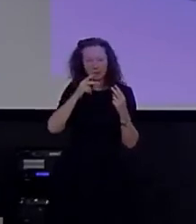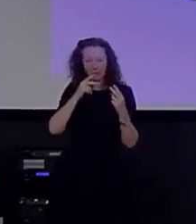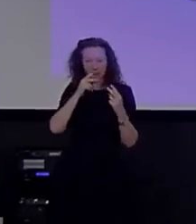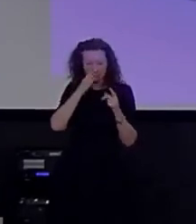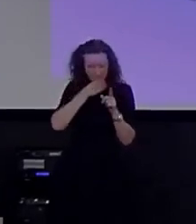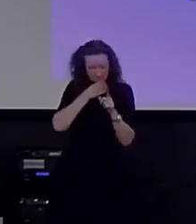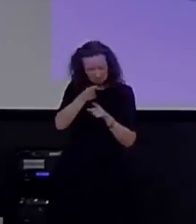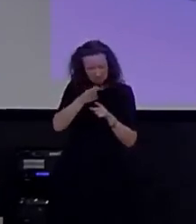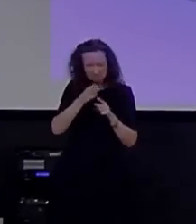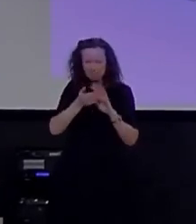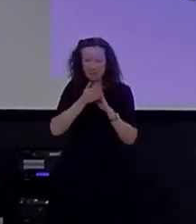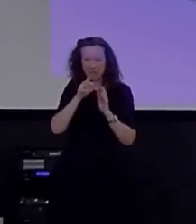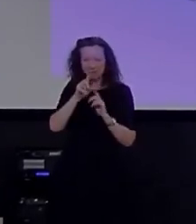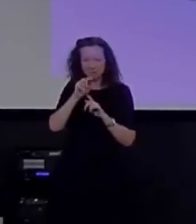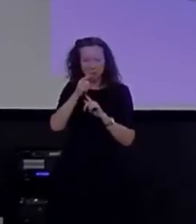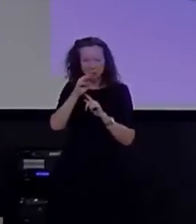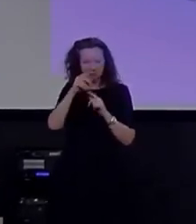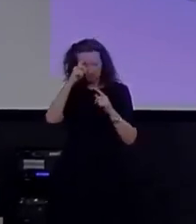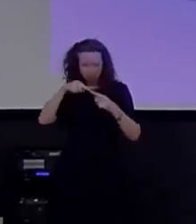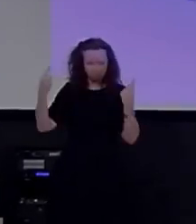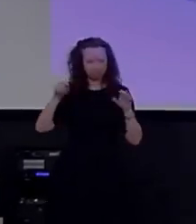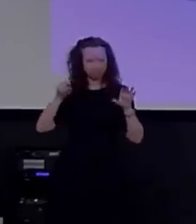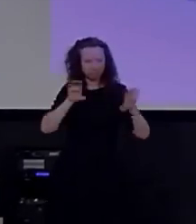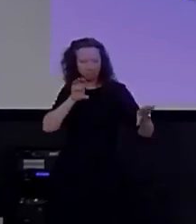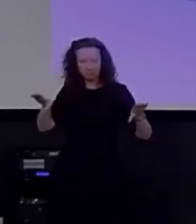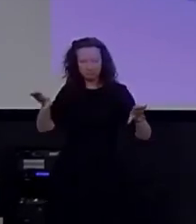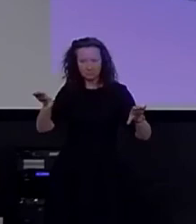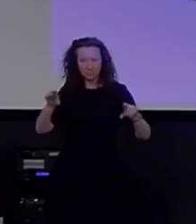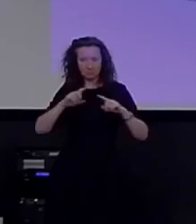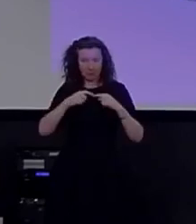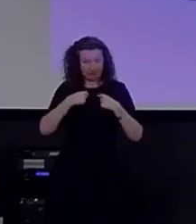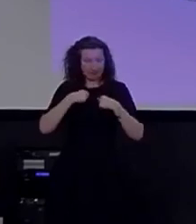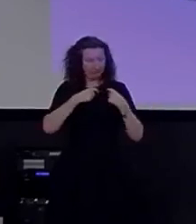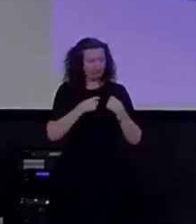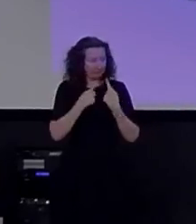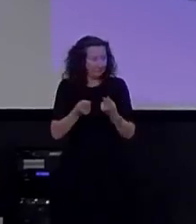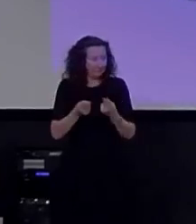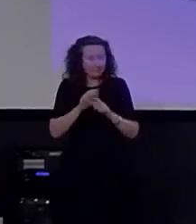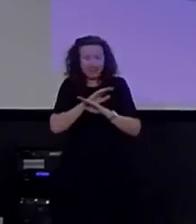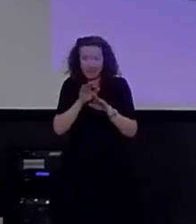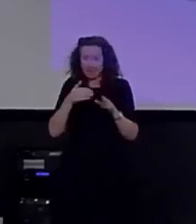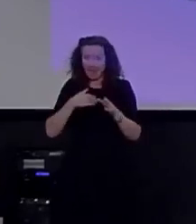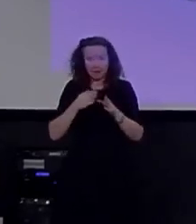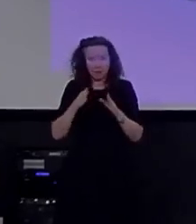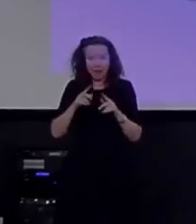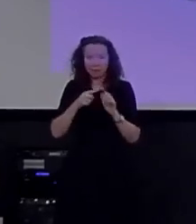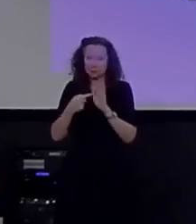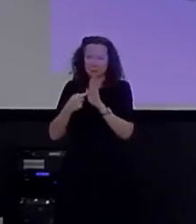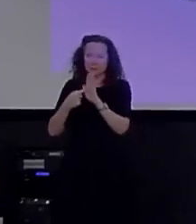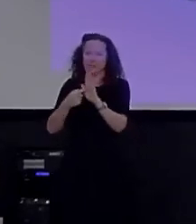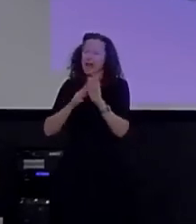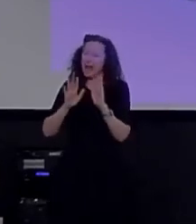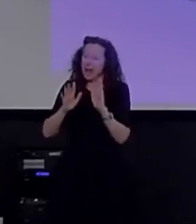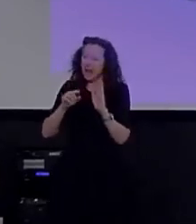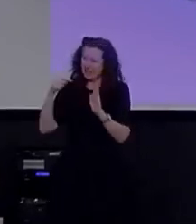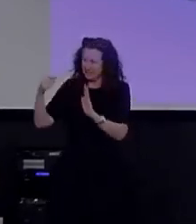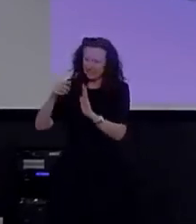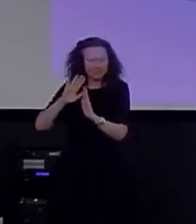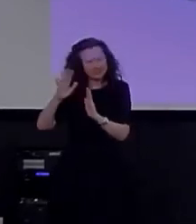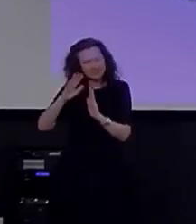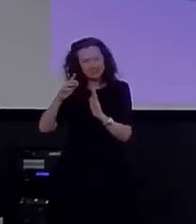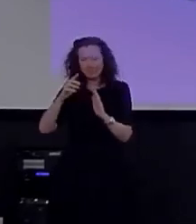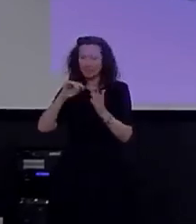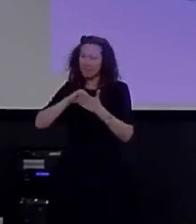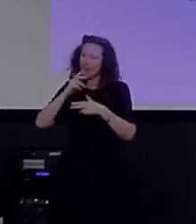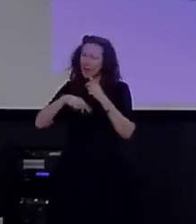about one versus the other. And I never had the mechanism to present to them why